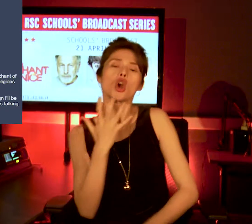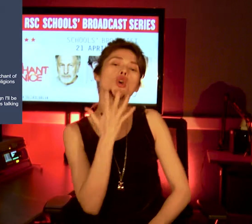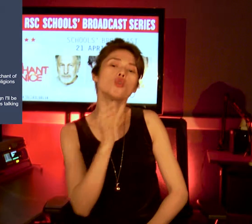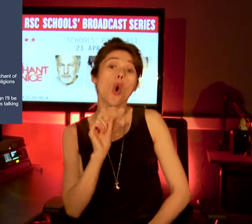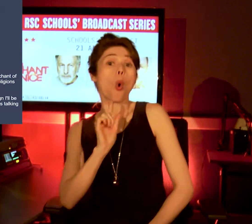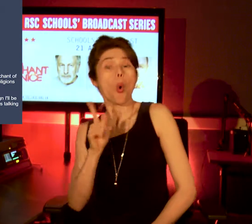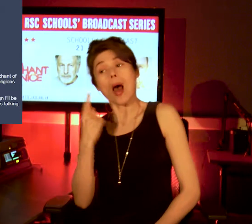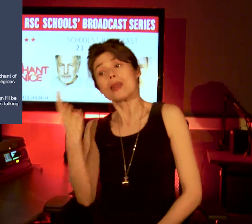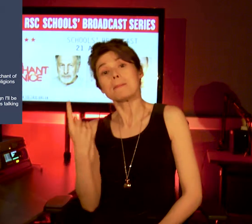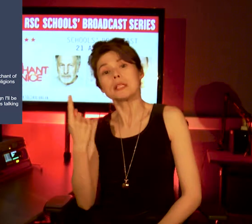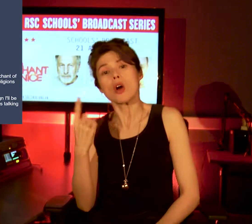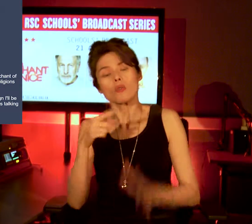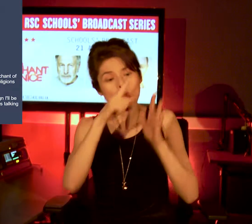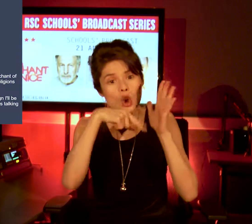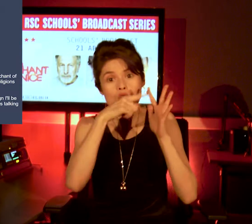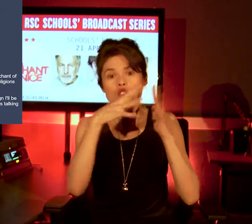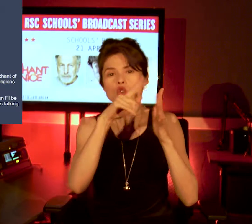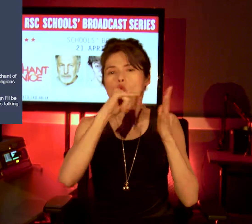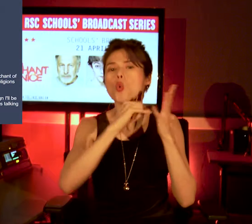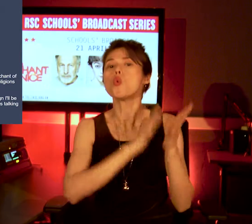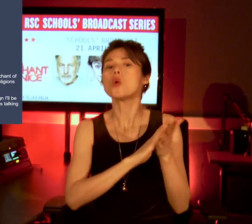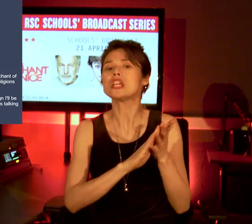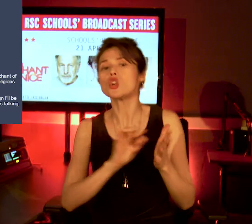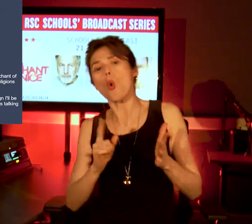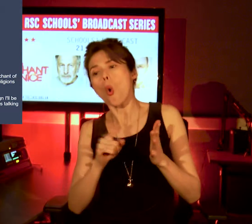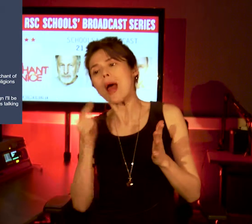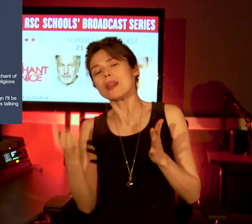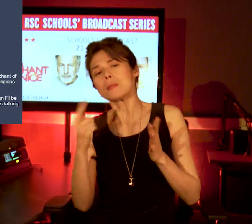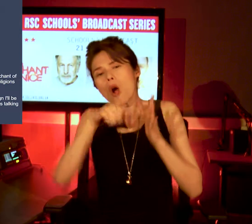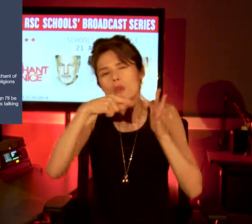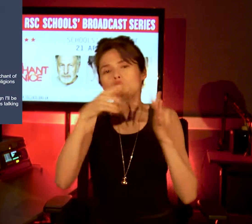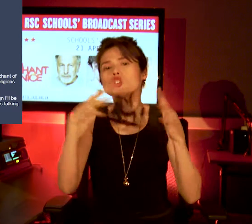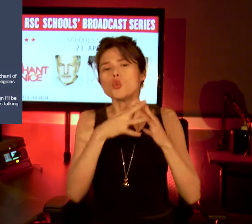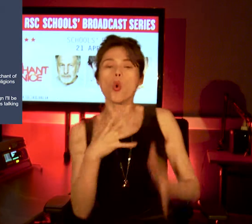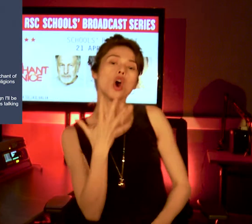show that their religion that is being talked about is Judaism.